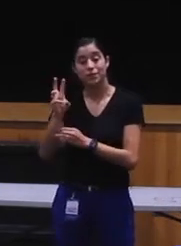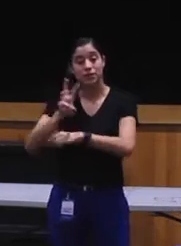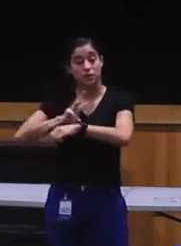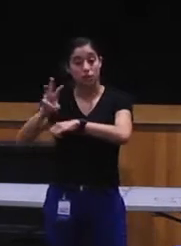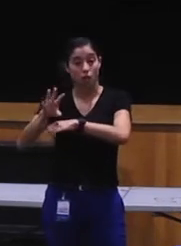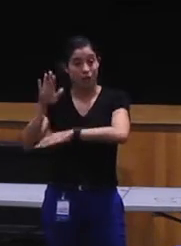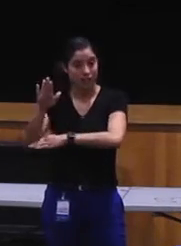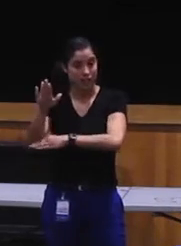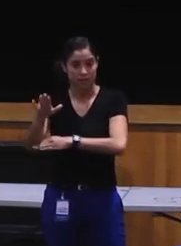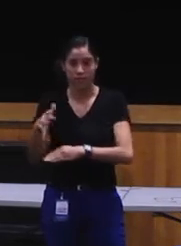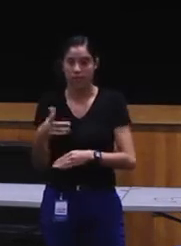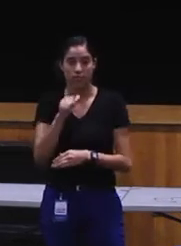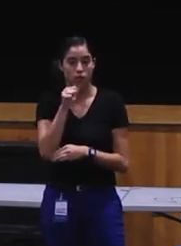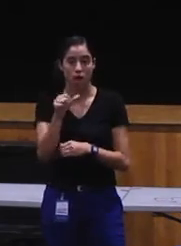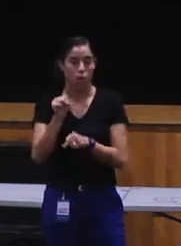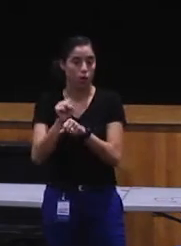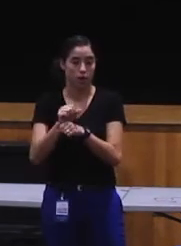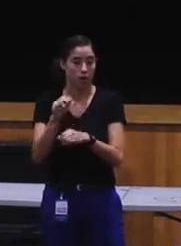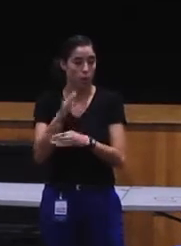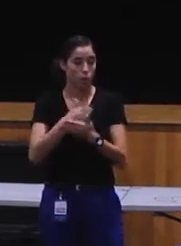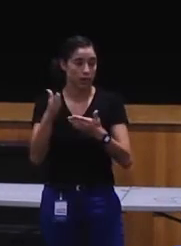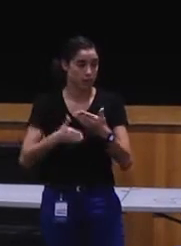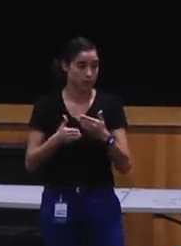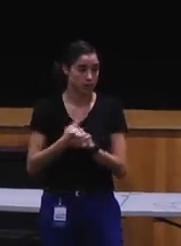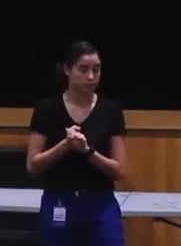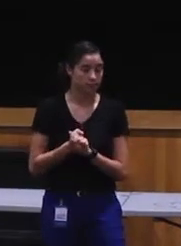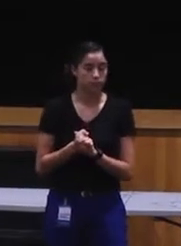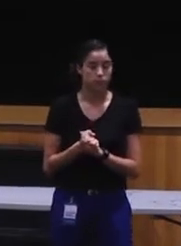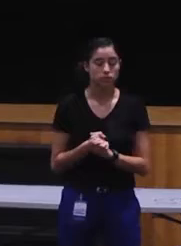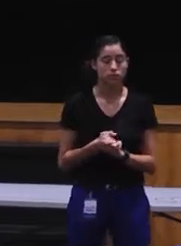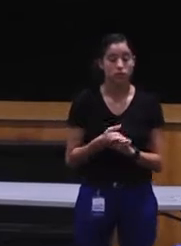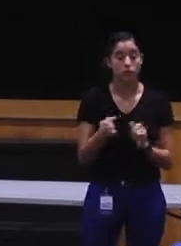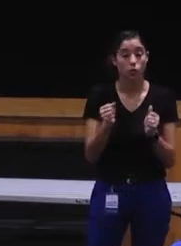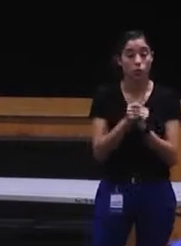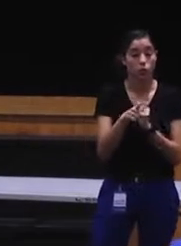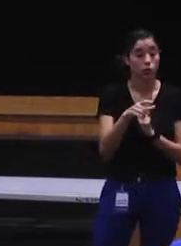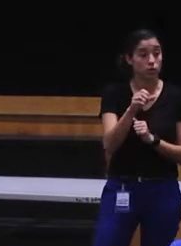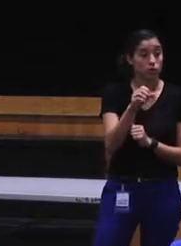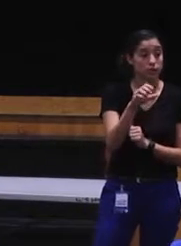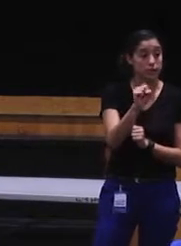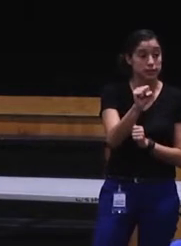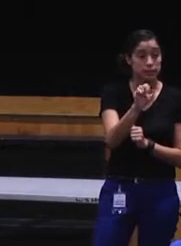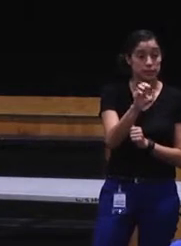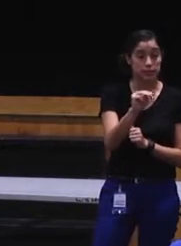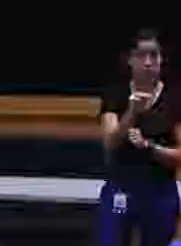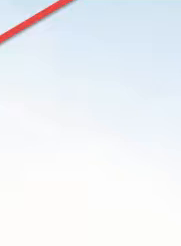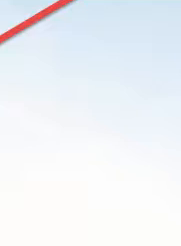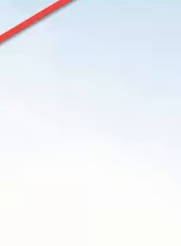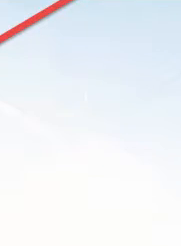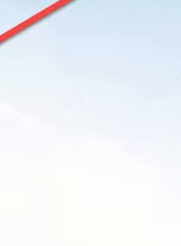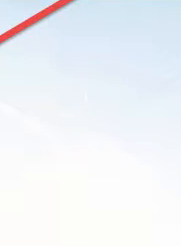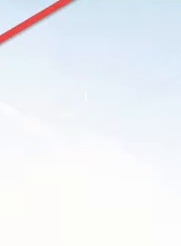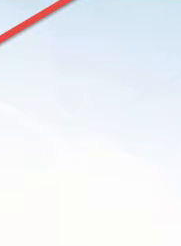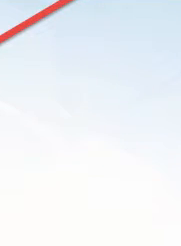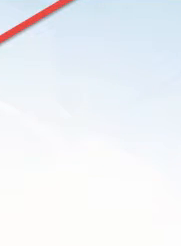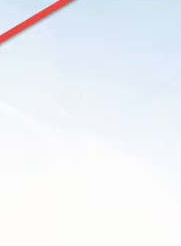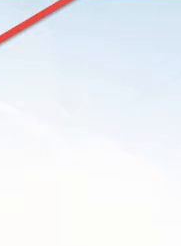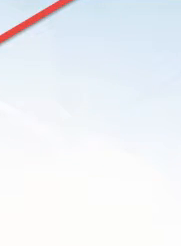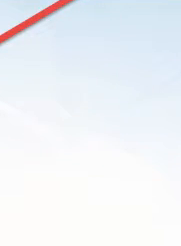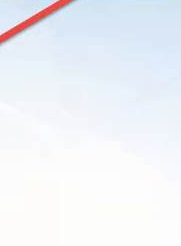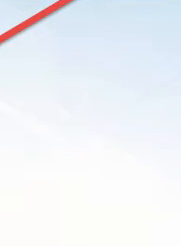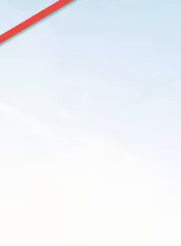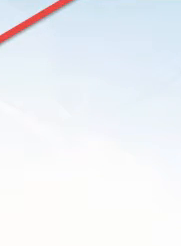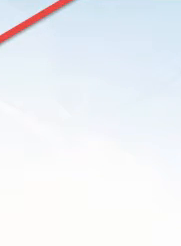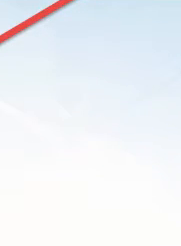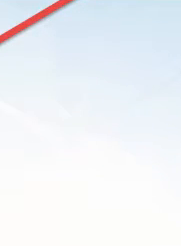not working on weekends. So with your Seminole County credentials, again, you can log into any machine